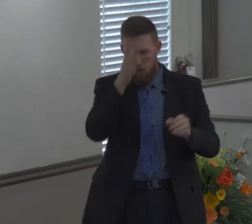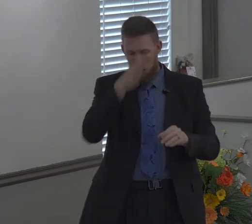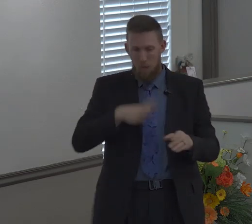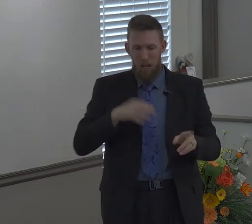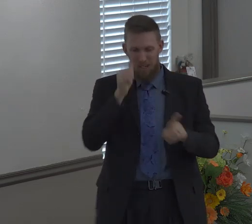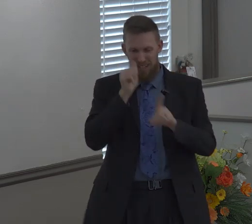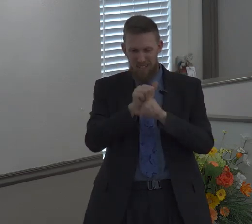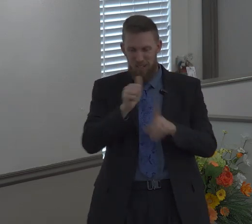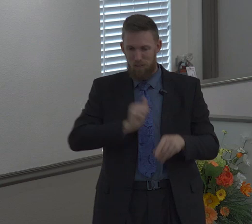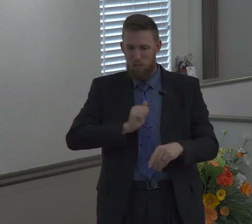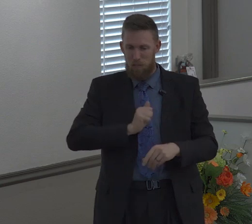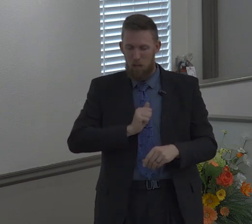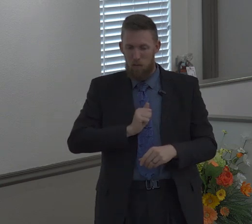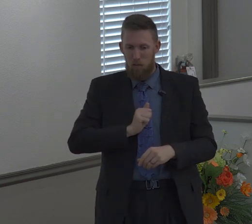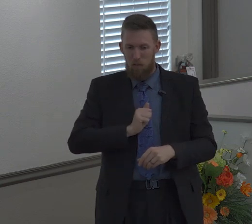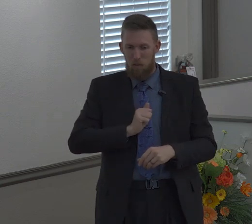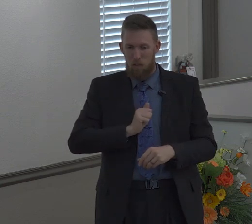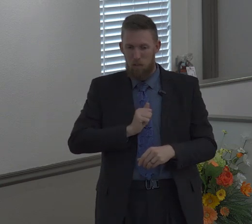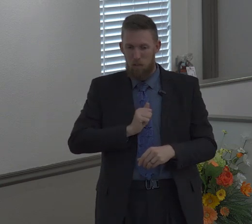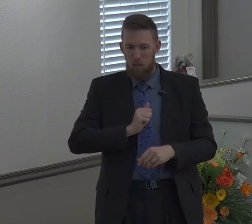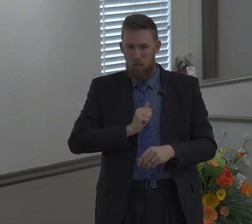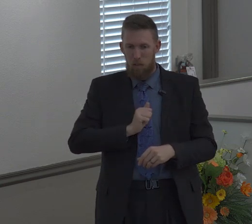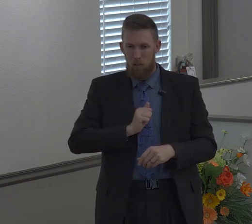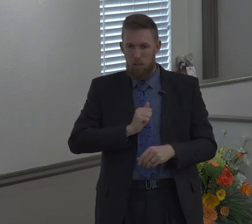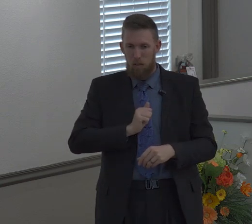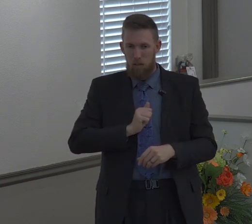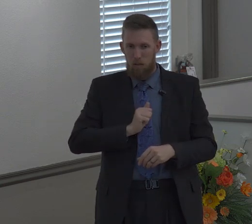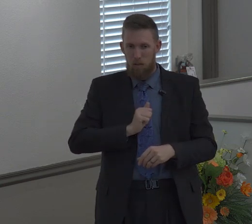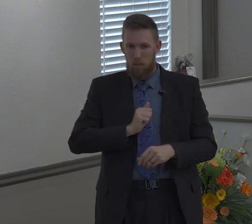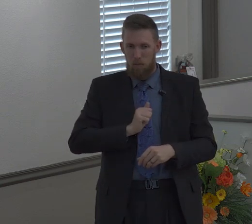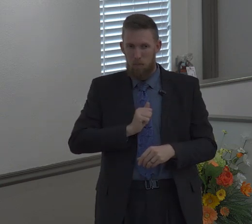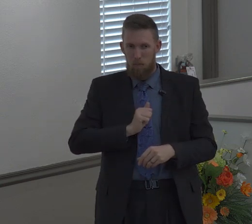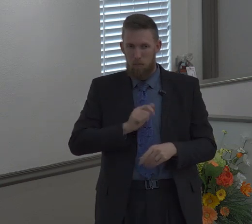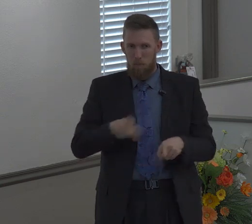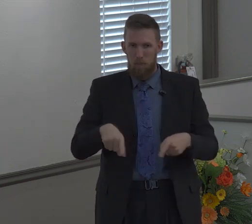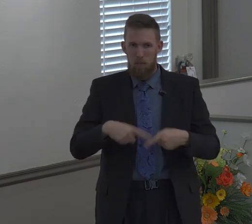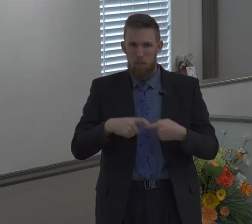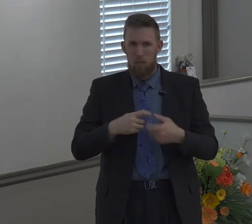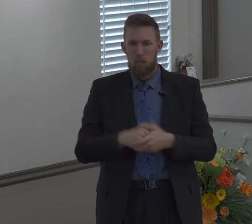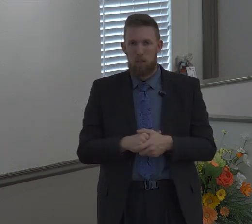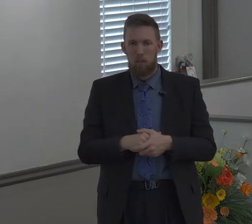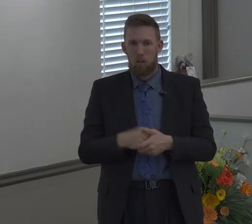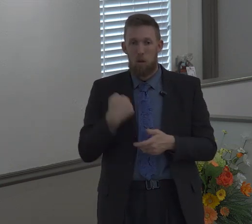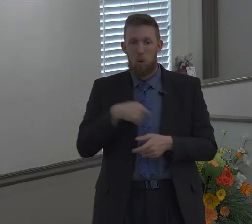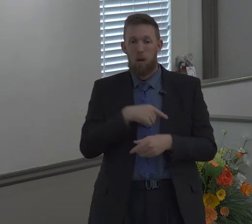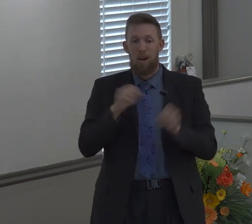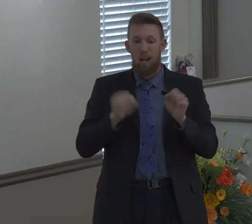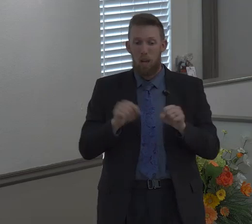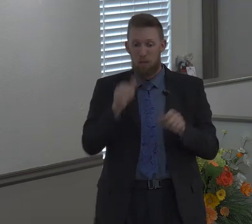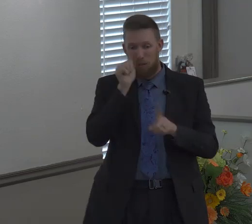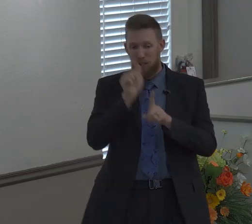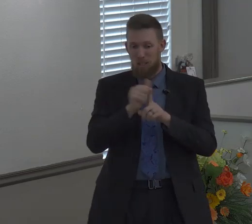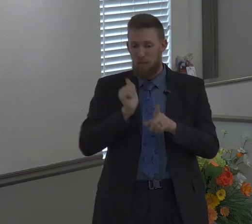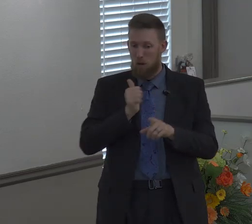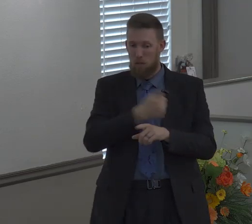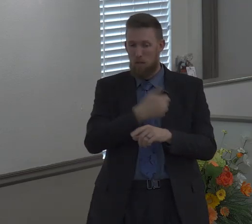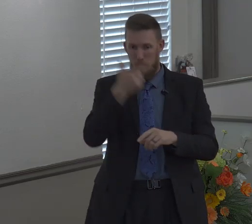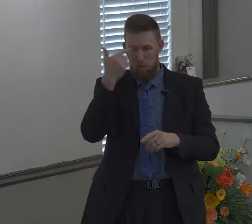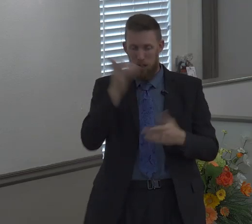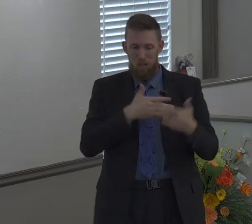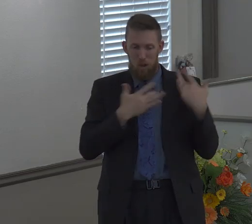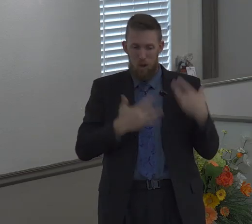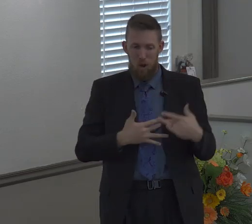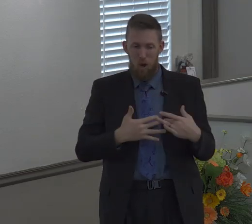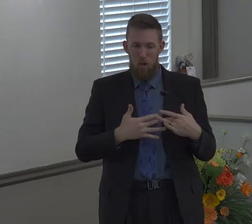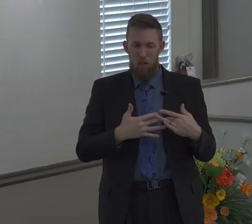Every one of us in this room can deceive ourselves spiritually. How? because our heart is wicked. Jeremiah chapter